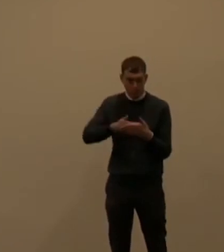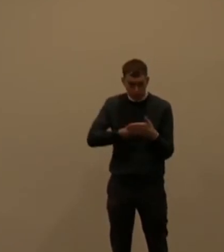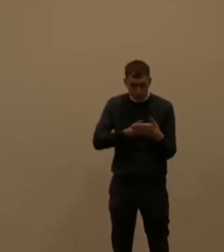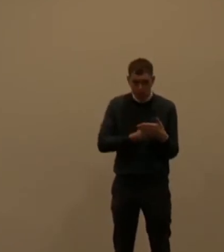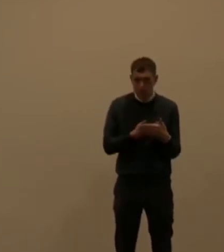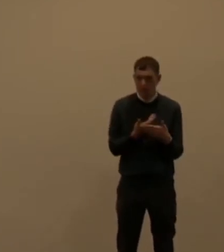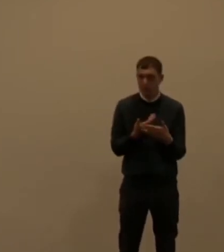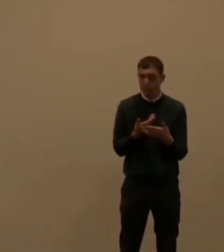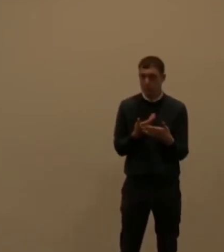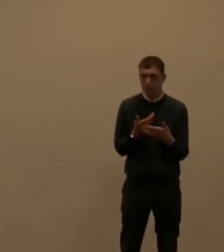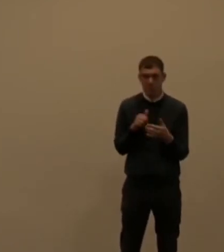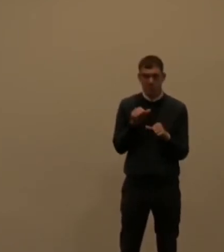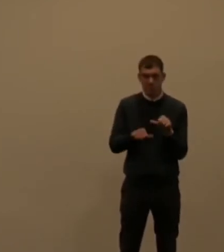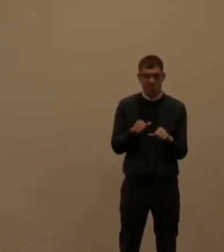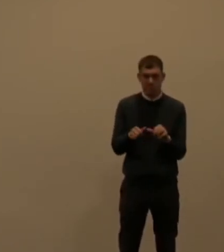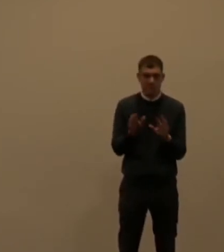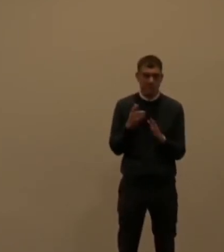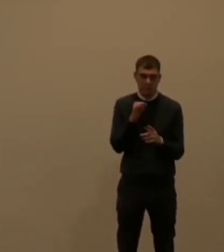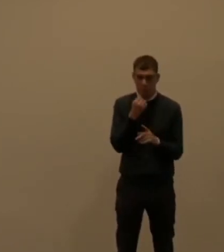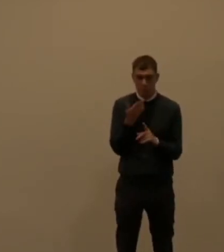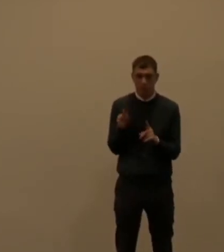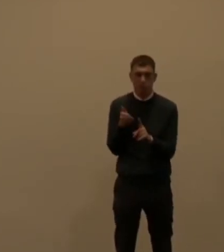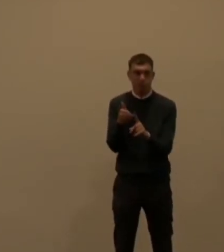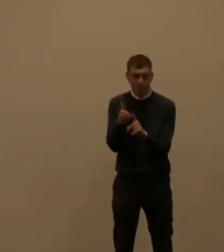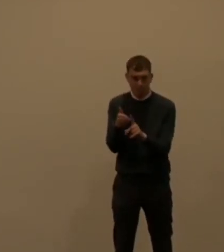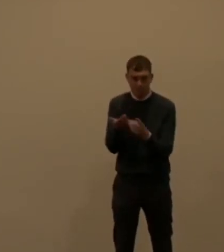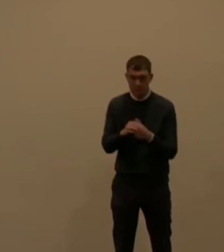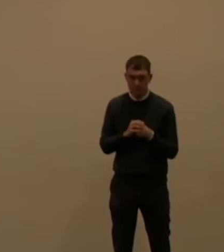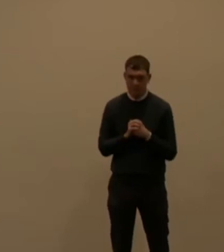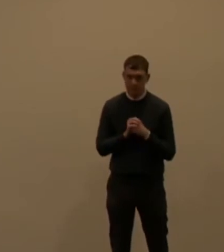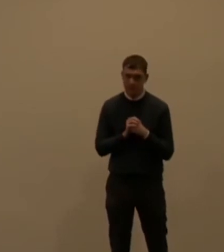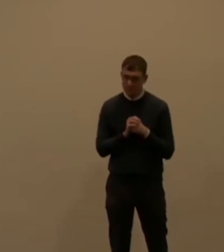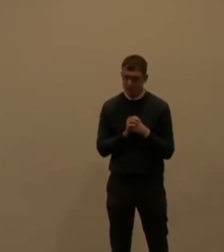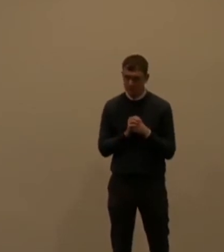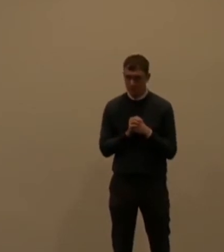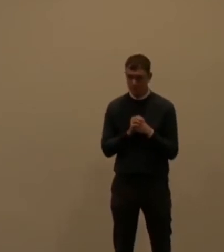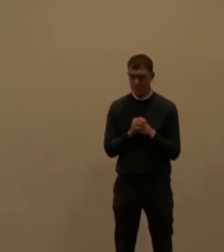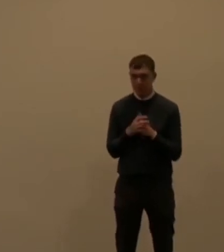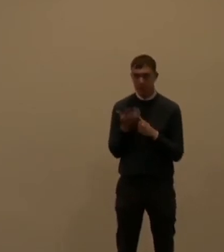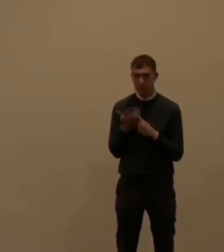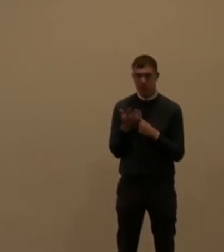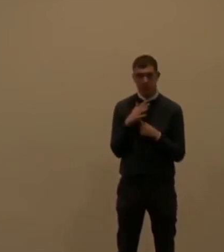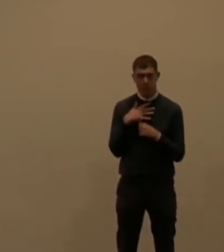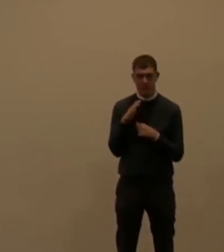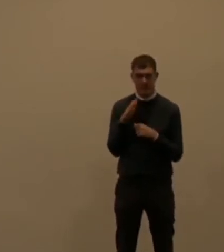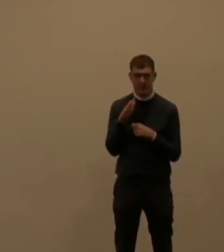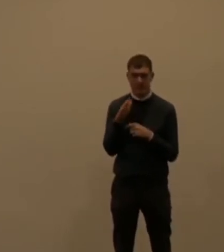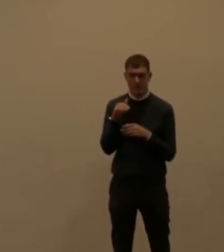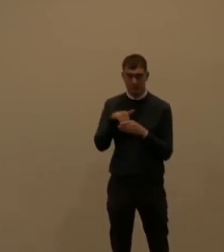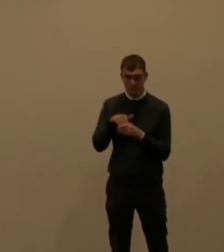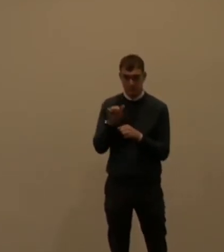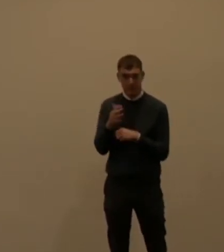that. You'll never get there. Like, never. I spent 5 years in a company as a